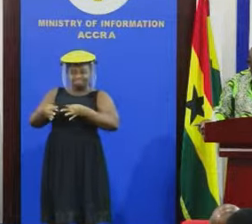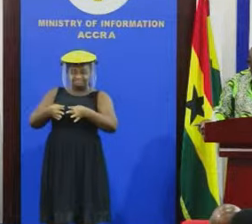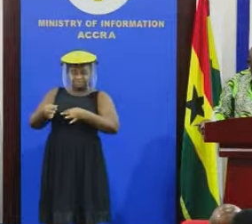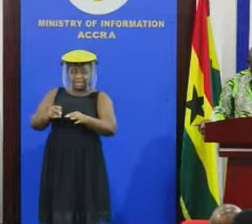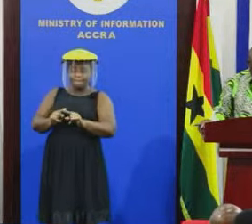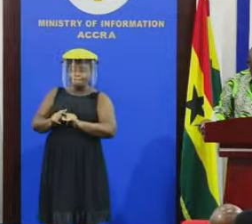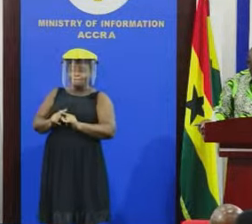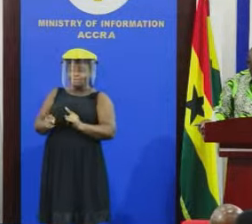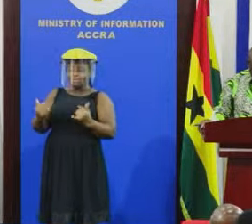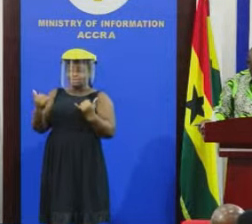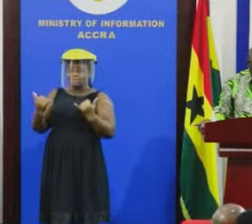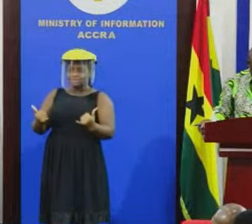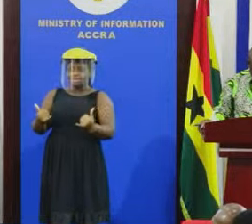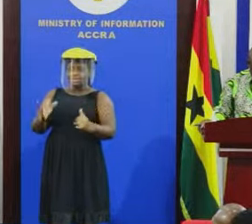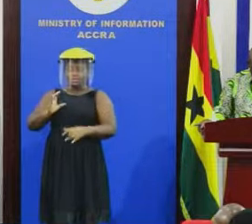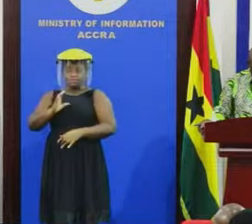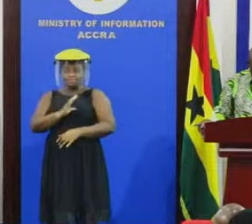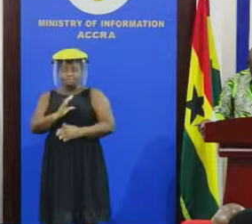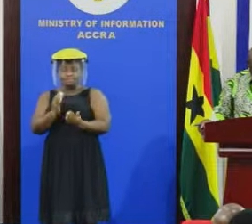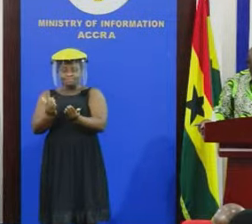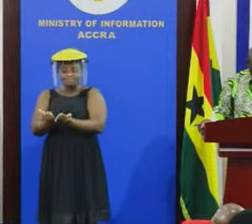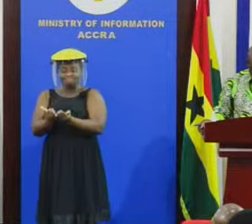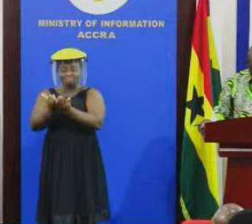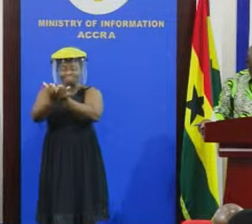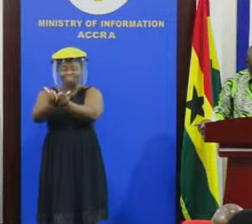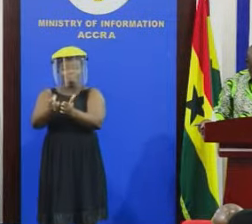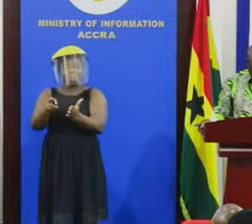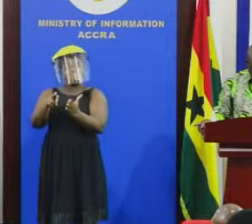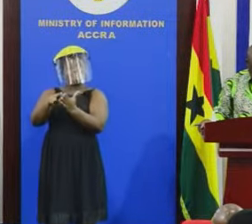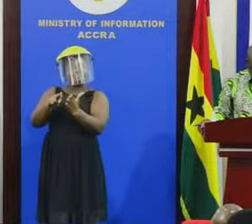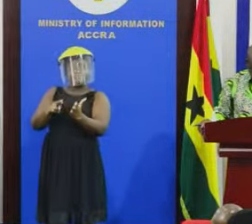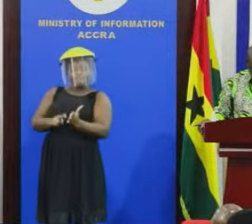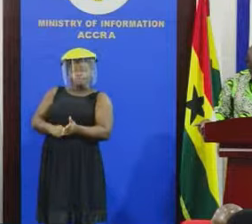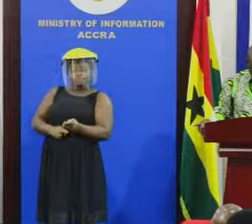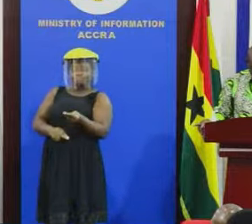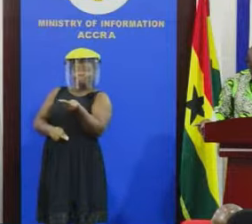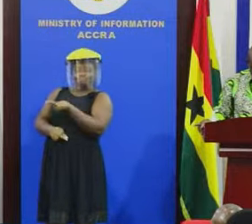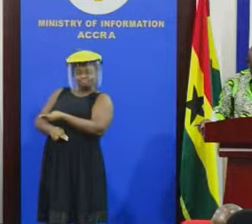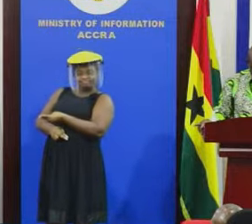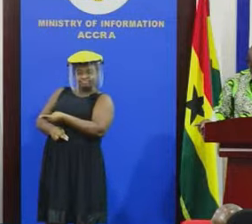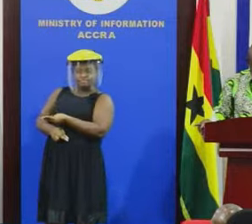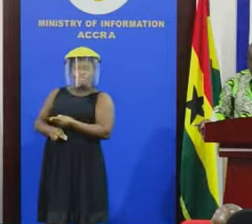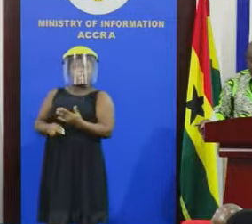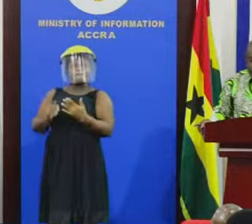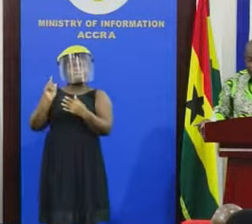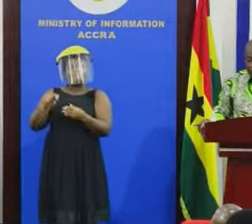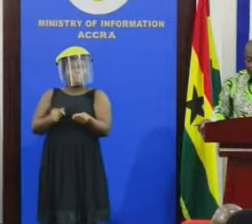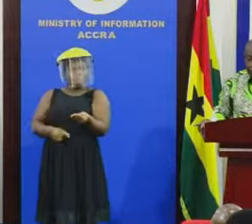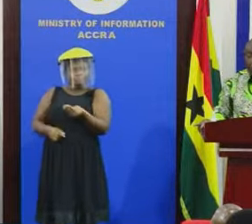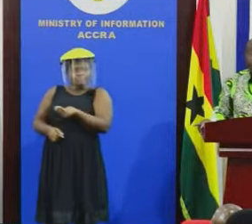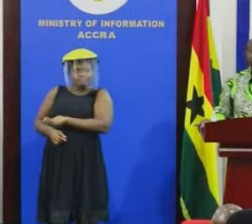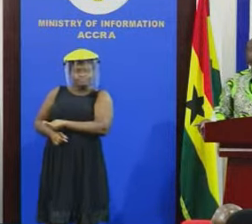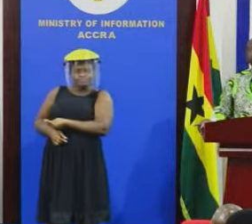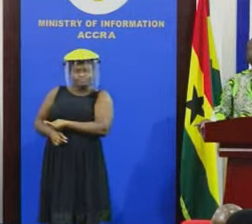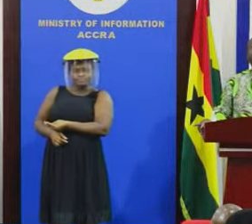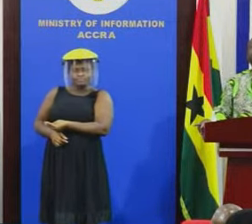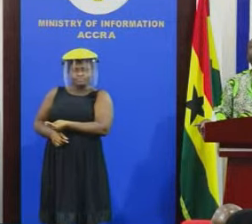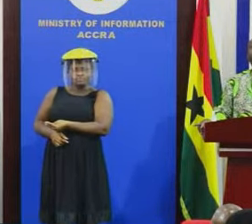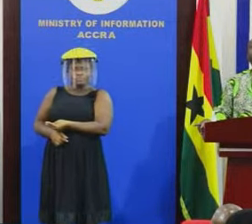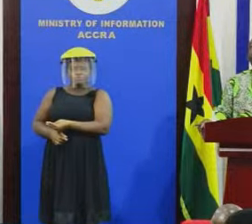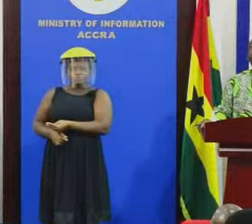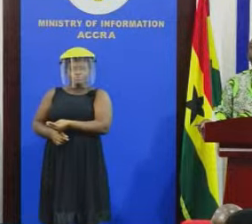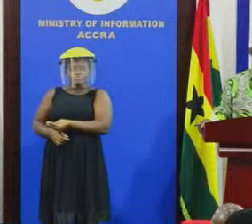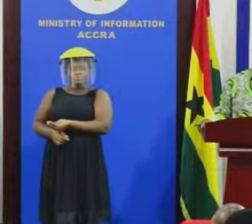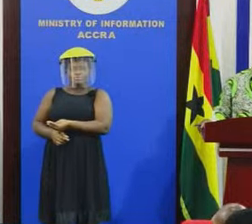But for now, what has happened is that the committee has submitted its report. The report would have to be submitted